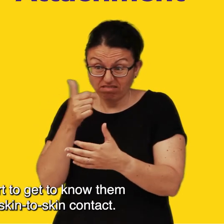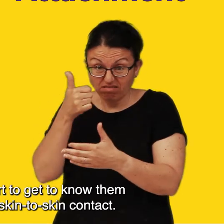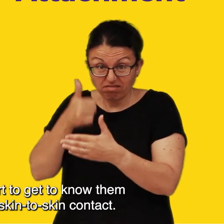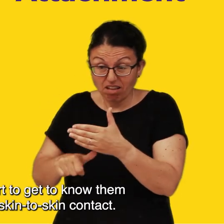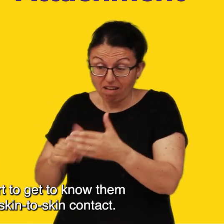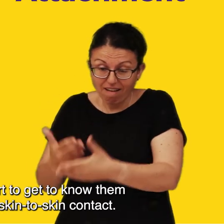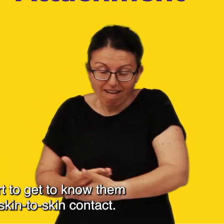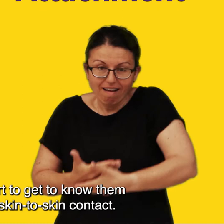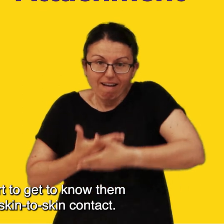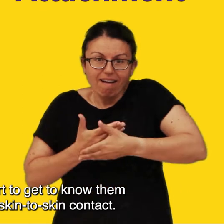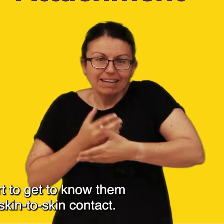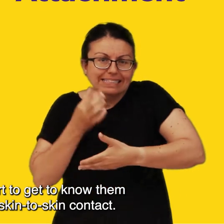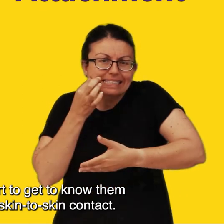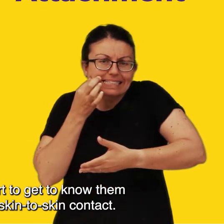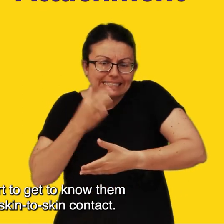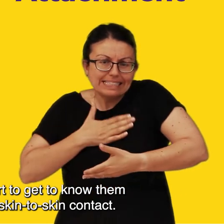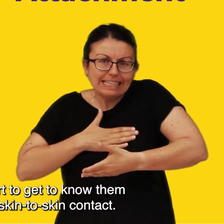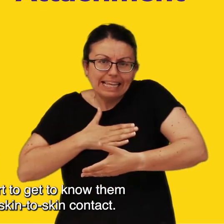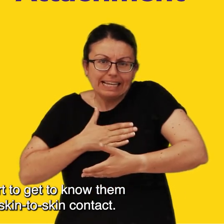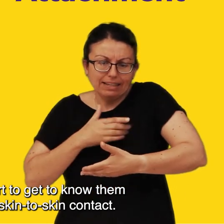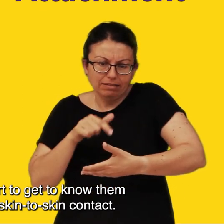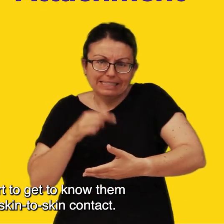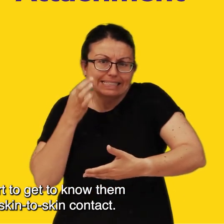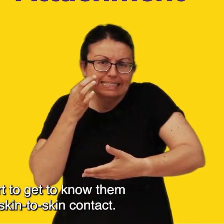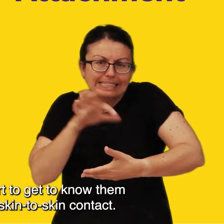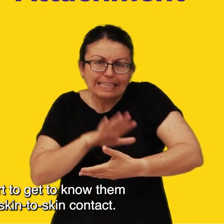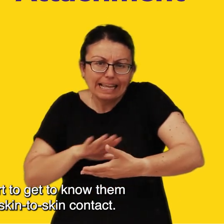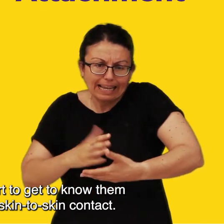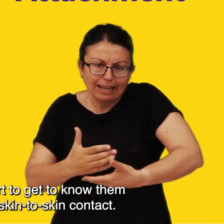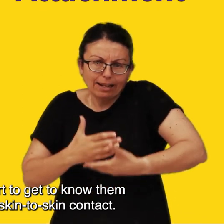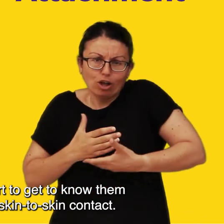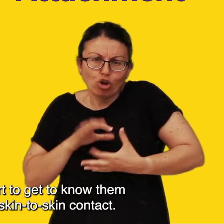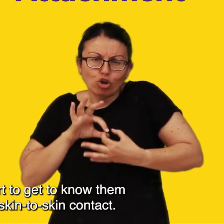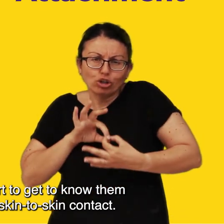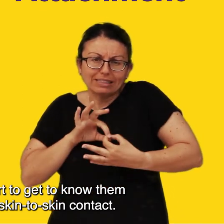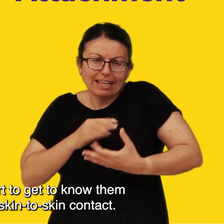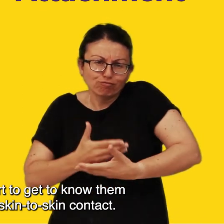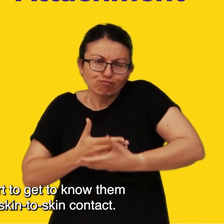You can start to get to know them by having skin-to-skin contact.